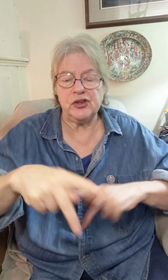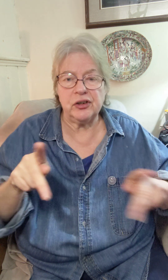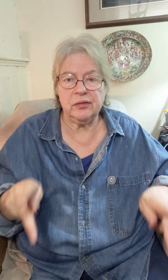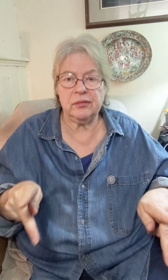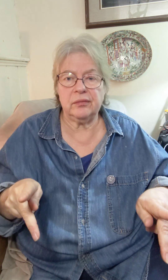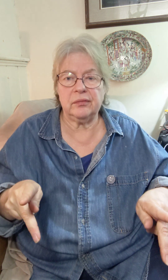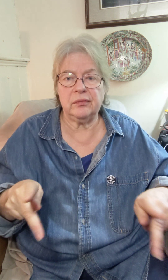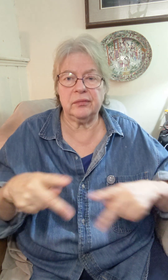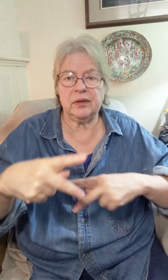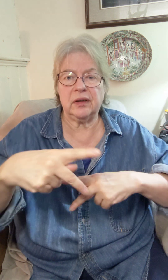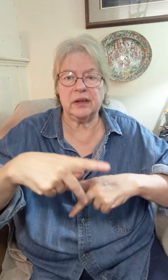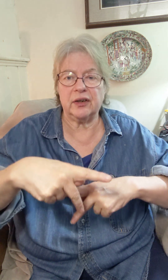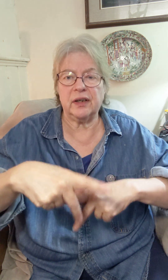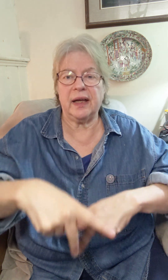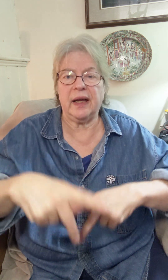Kitchen, the letter K,